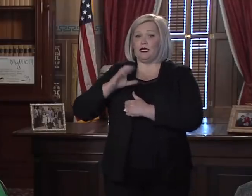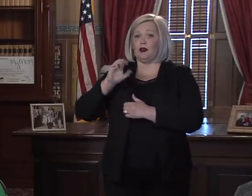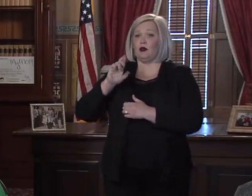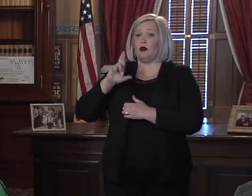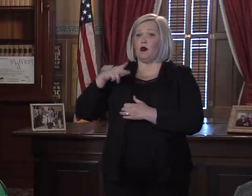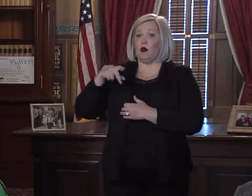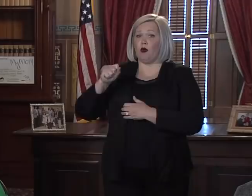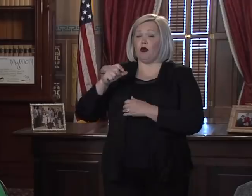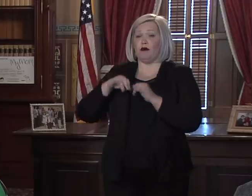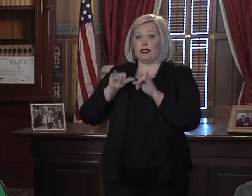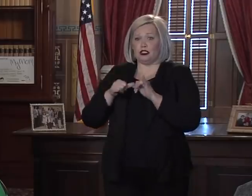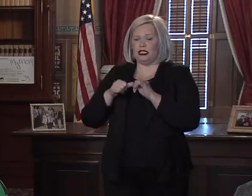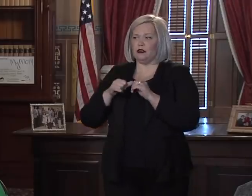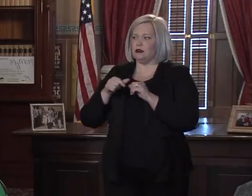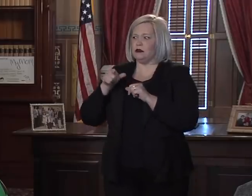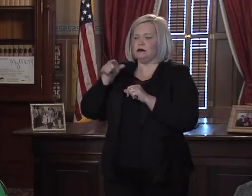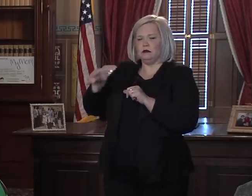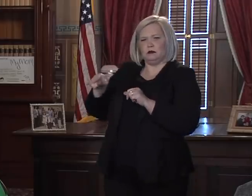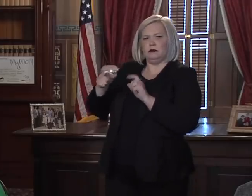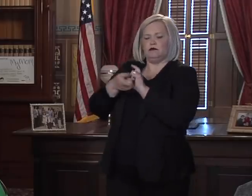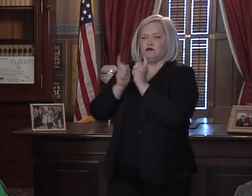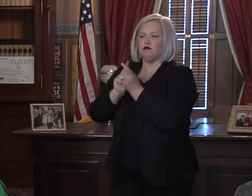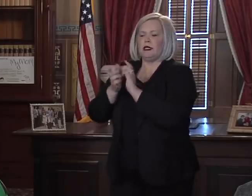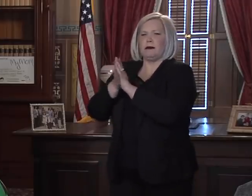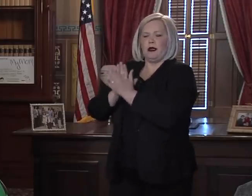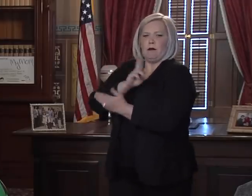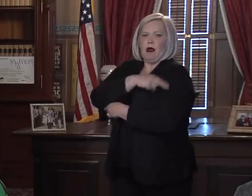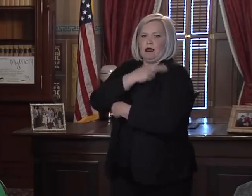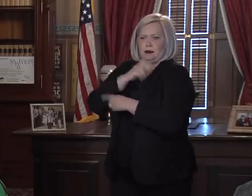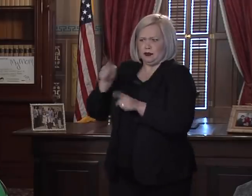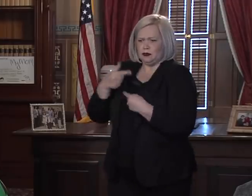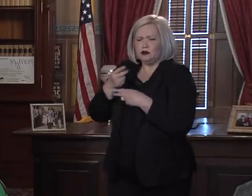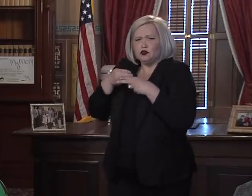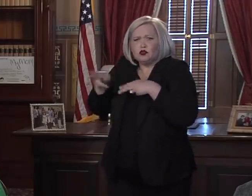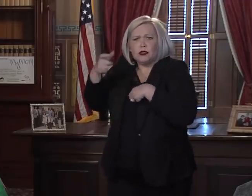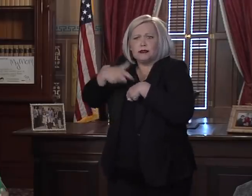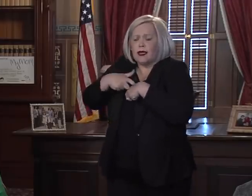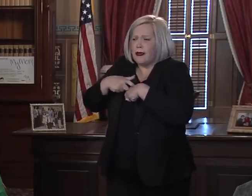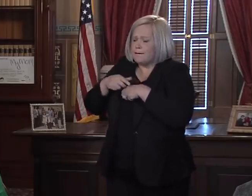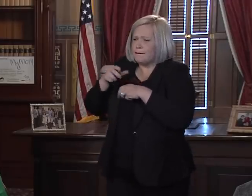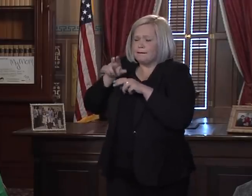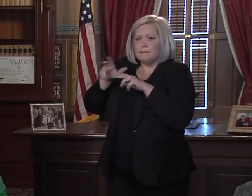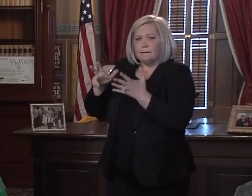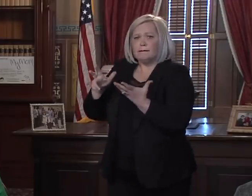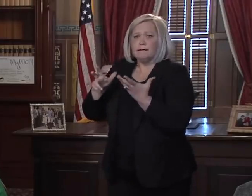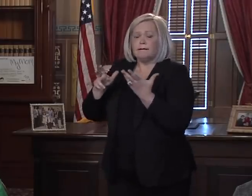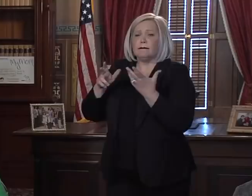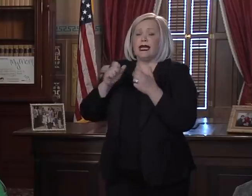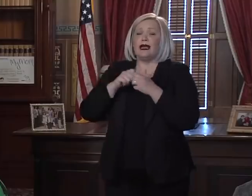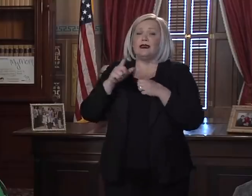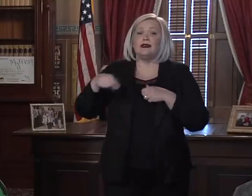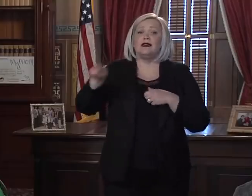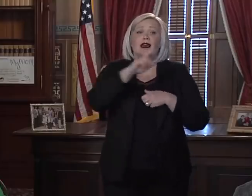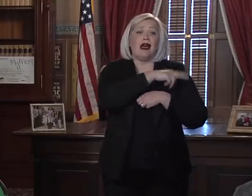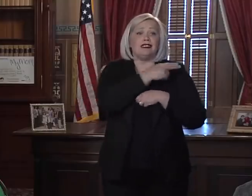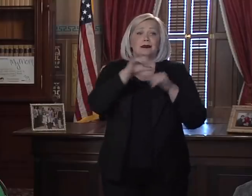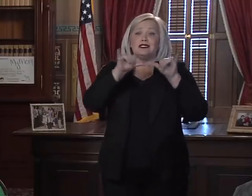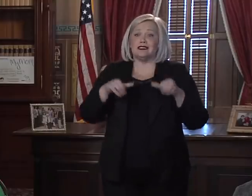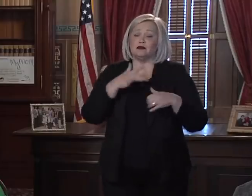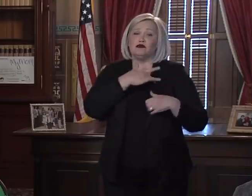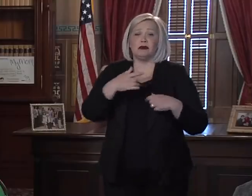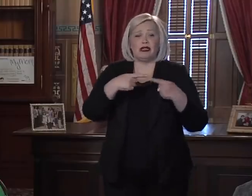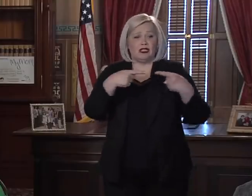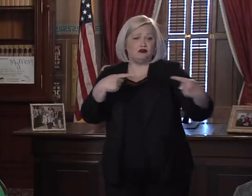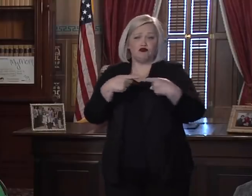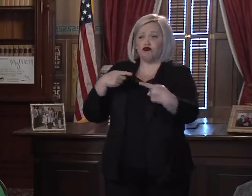in a matter of days with the Michigan National Guard, and we brought competing healthcare systems together, joining